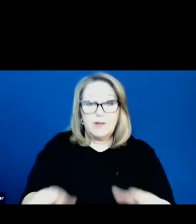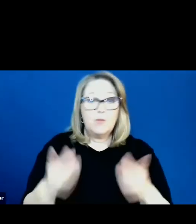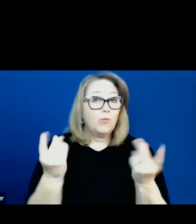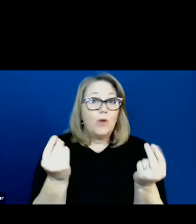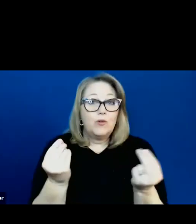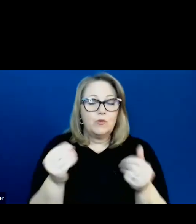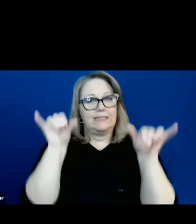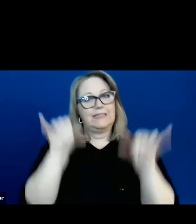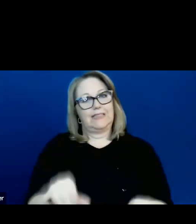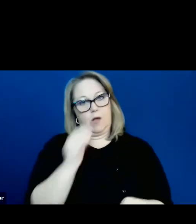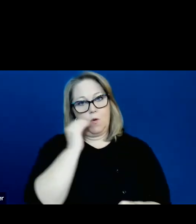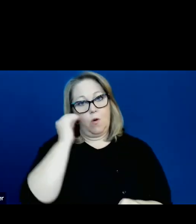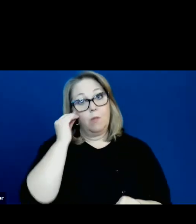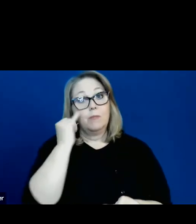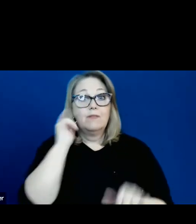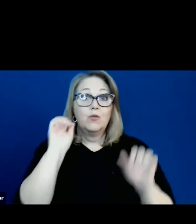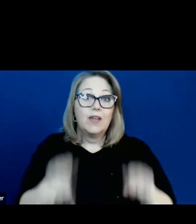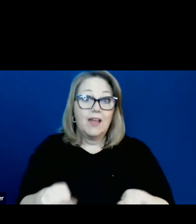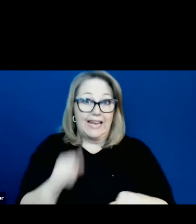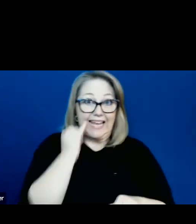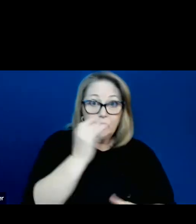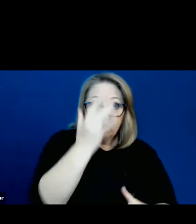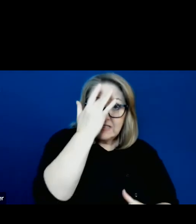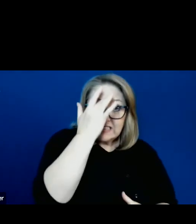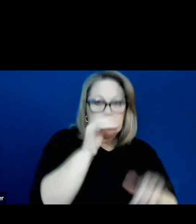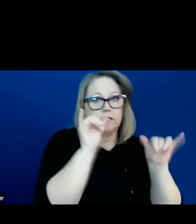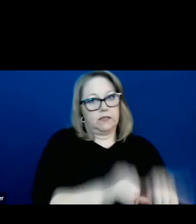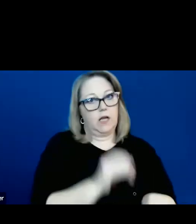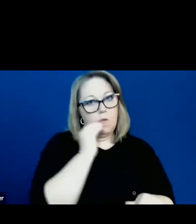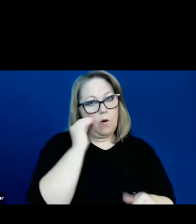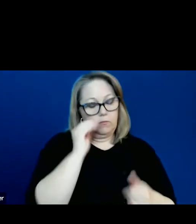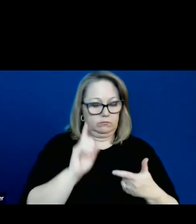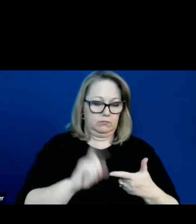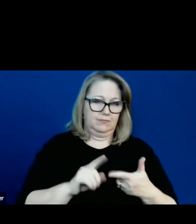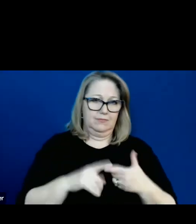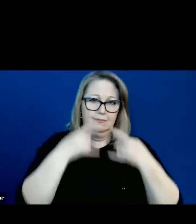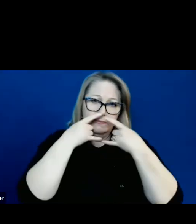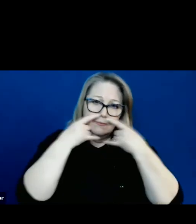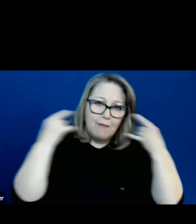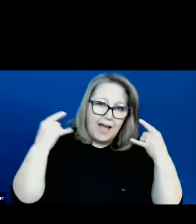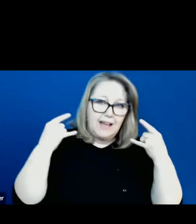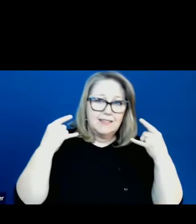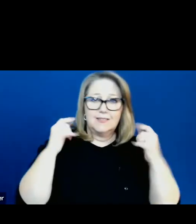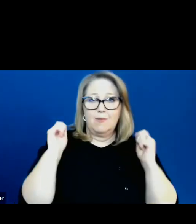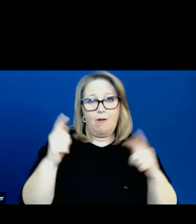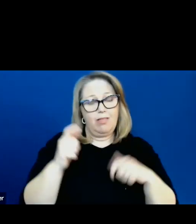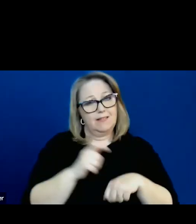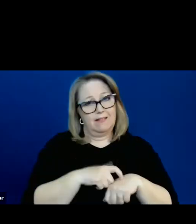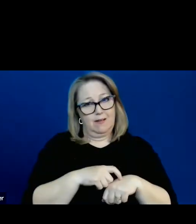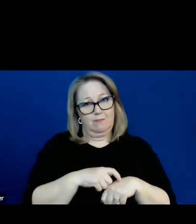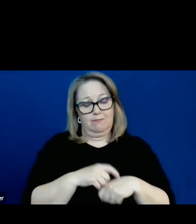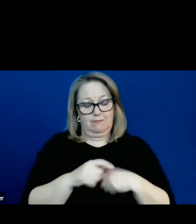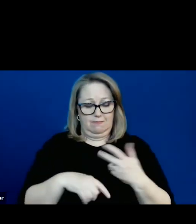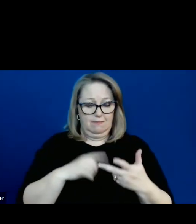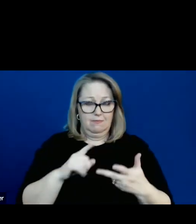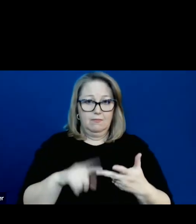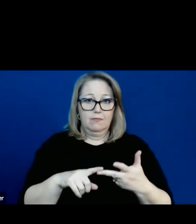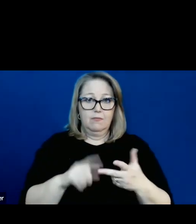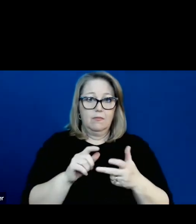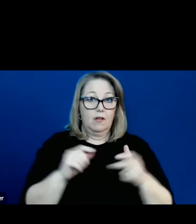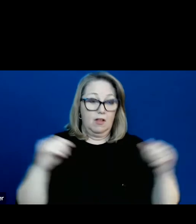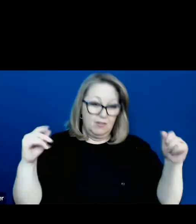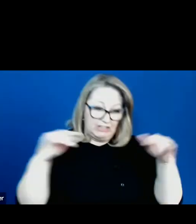you can, especially if you feel sick. Wear your mask at all times when around people not in your household. Avoid large